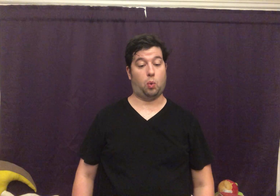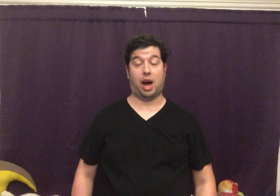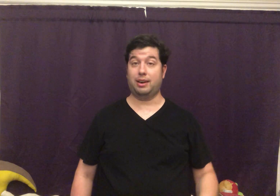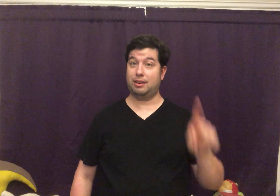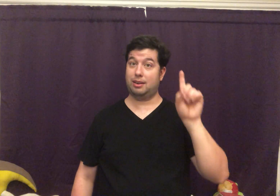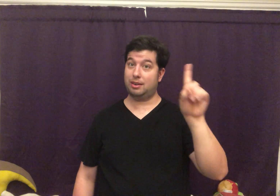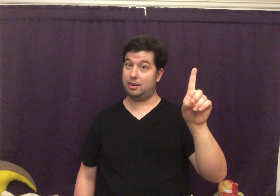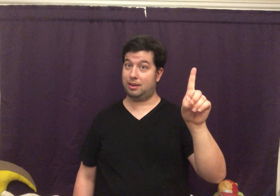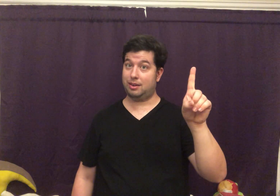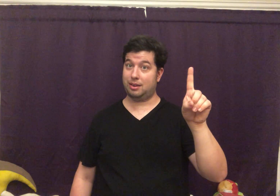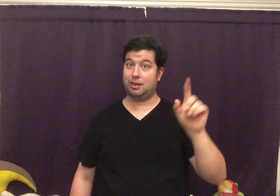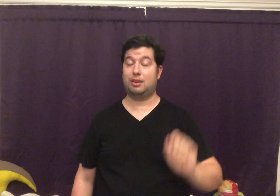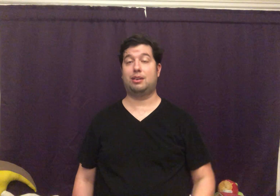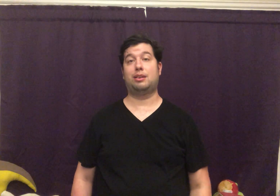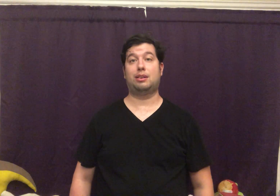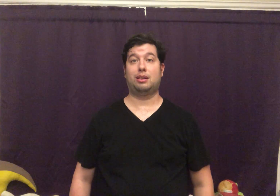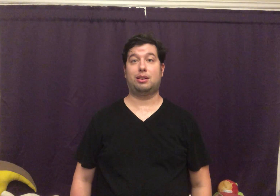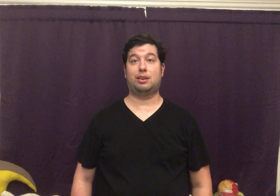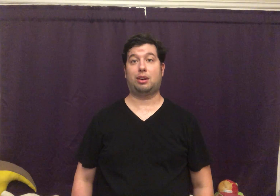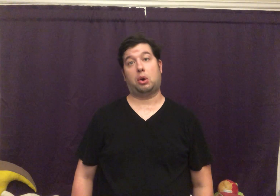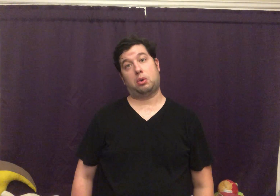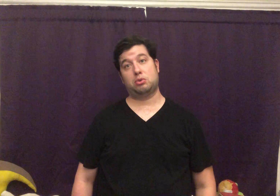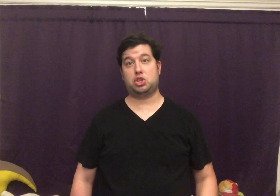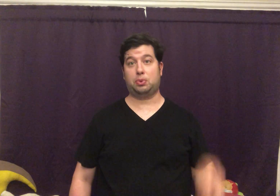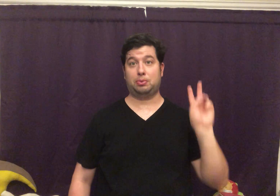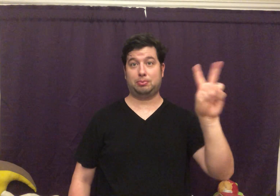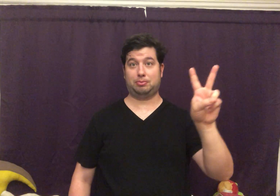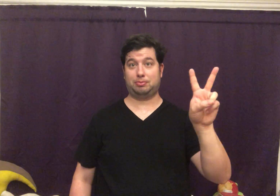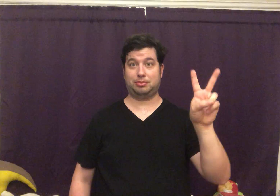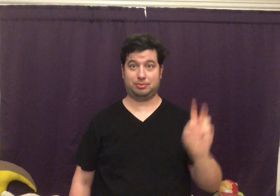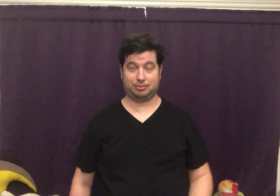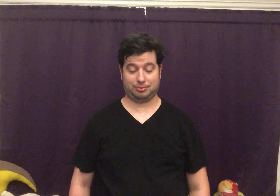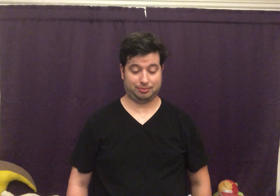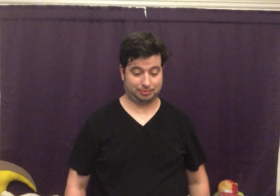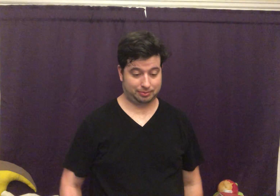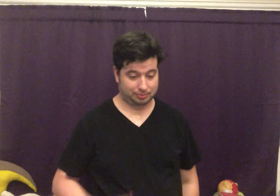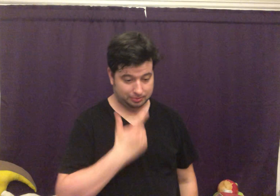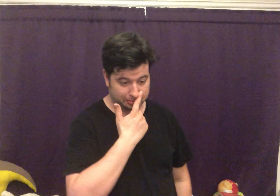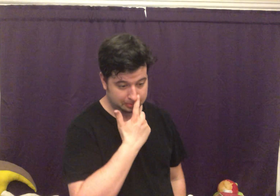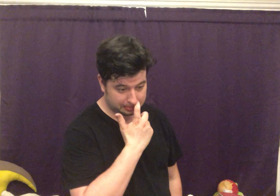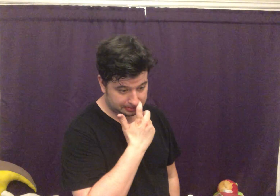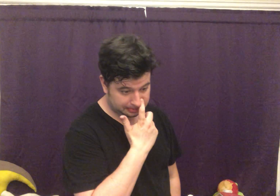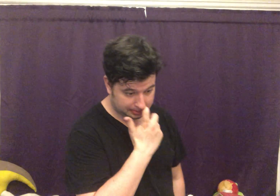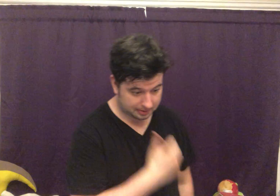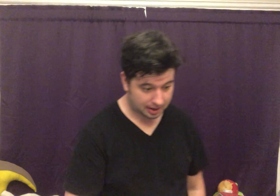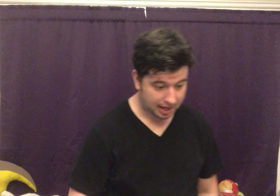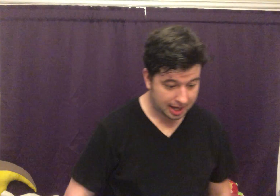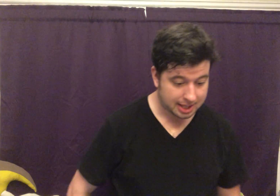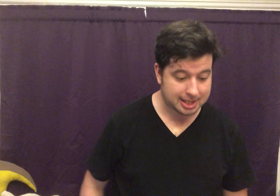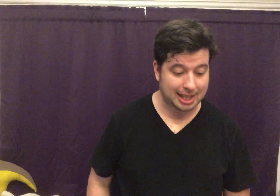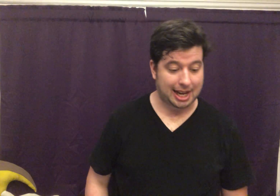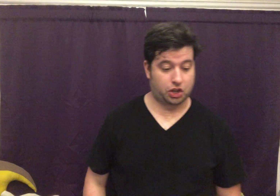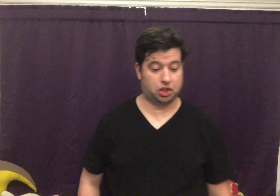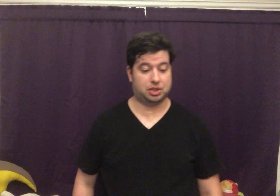One. Two. Teenagers.